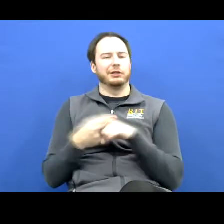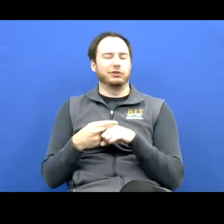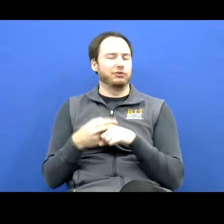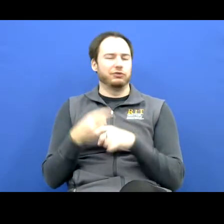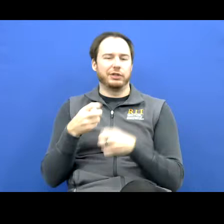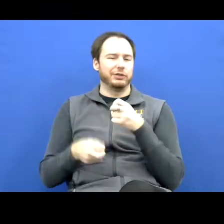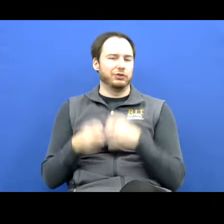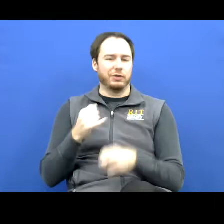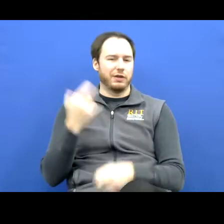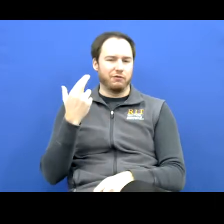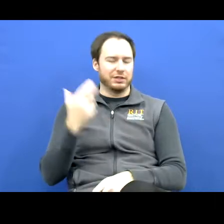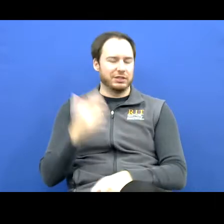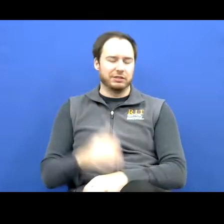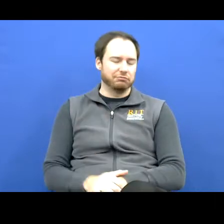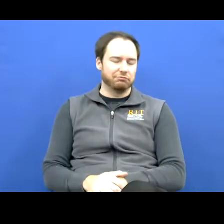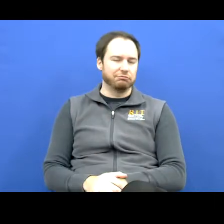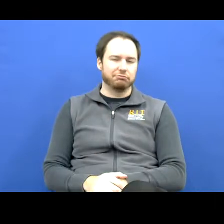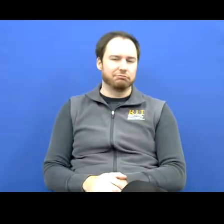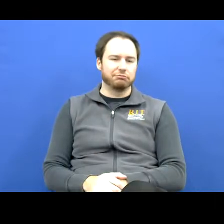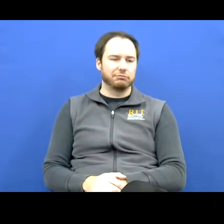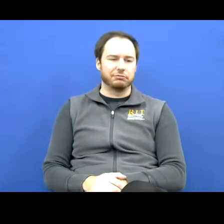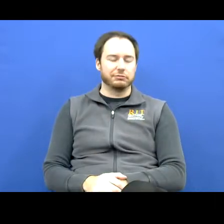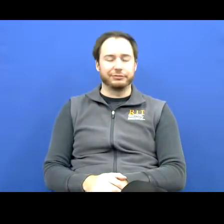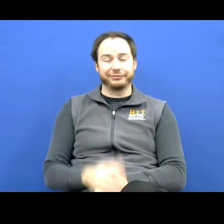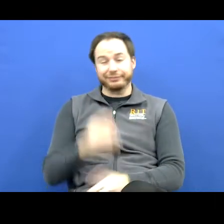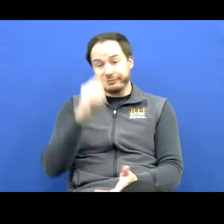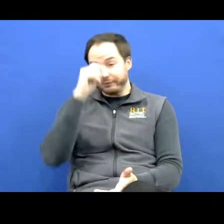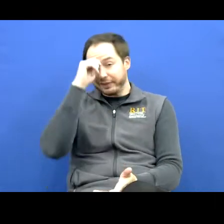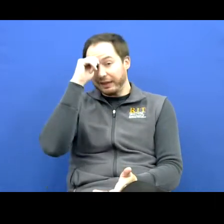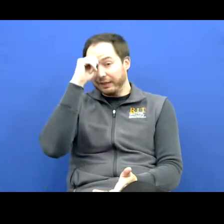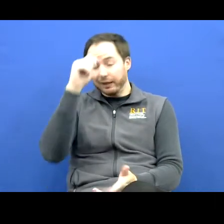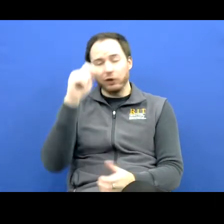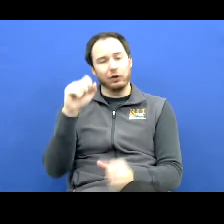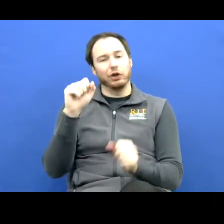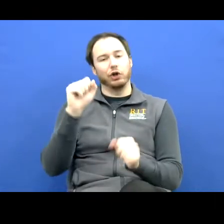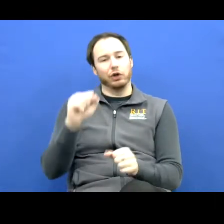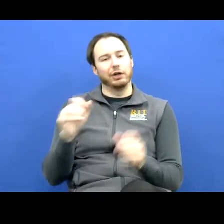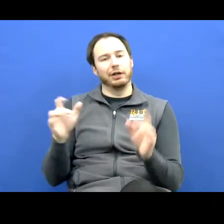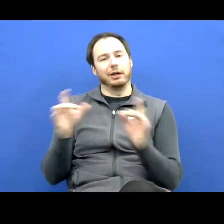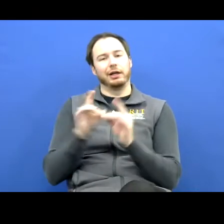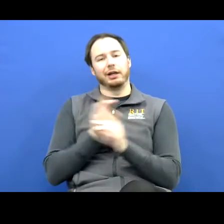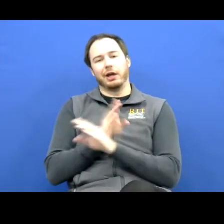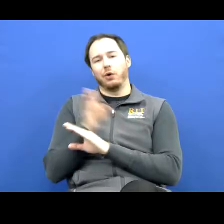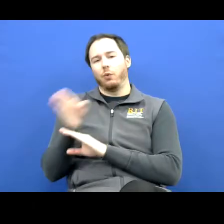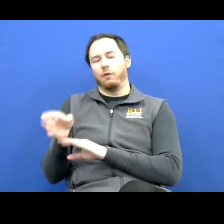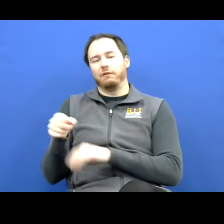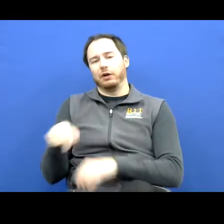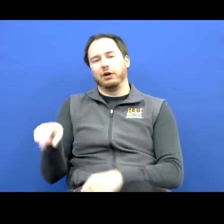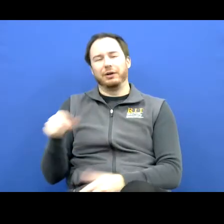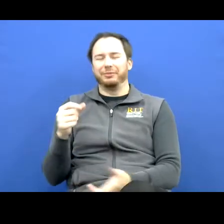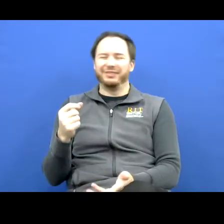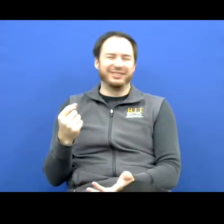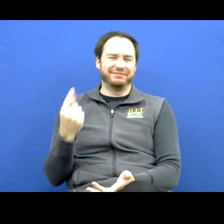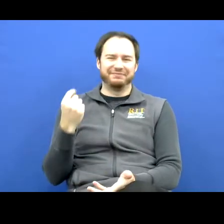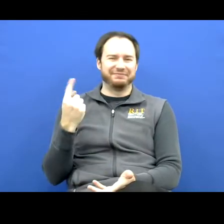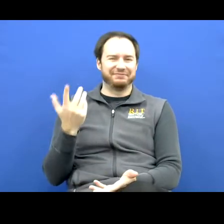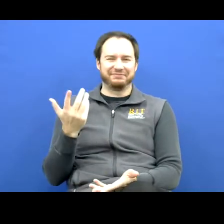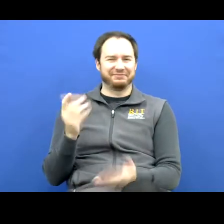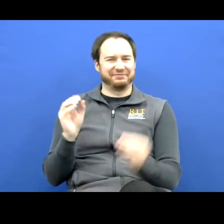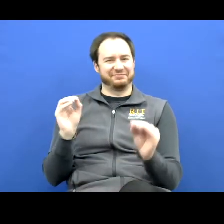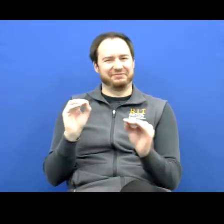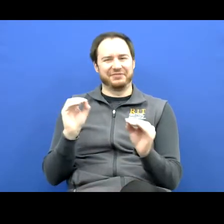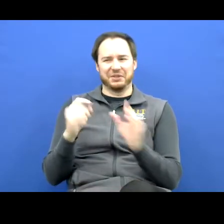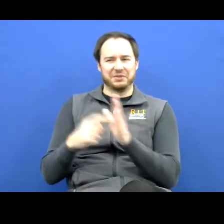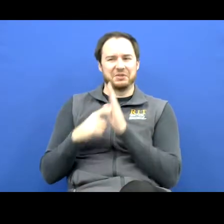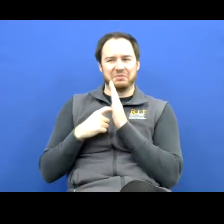issue with that. You could, in theory, connect over. There just hasn't been much